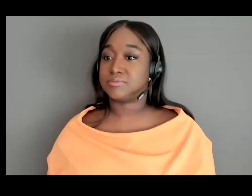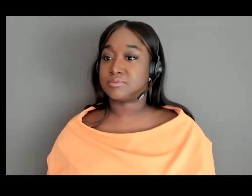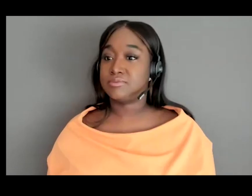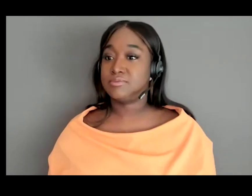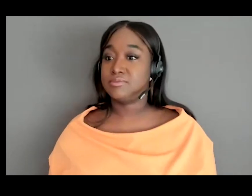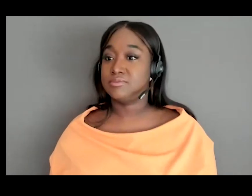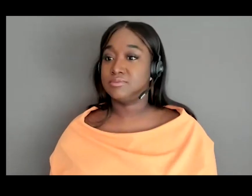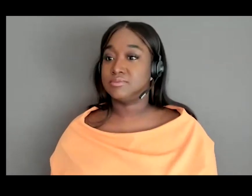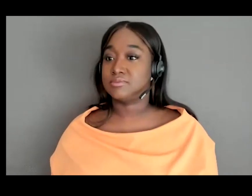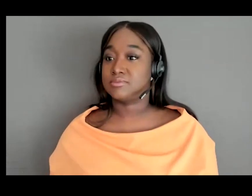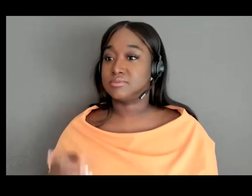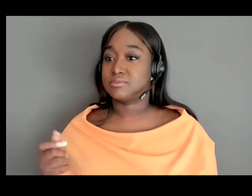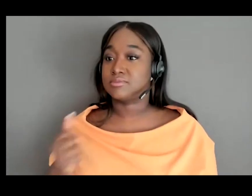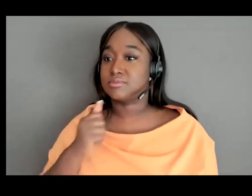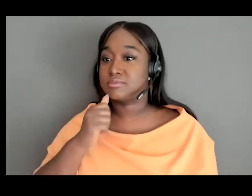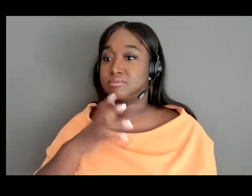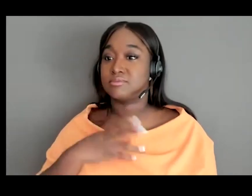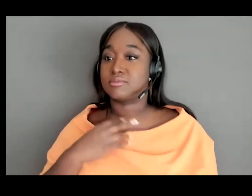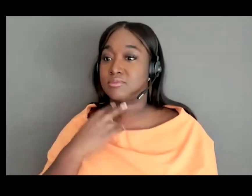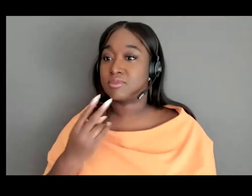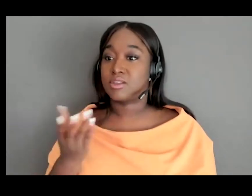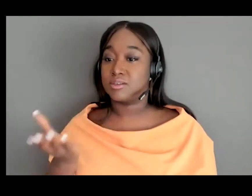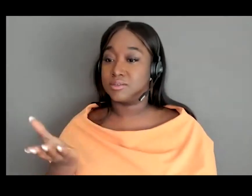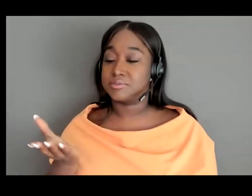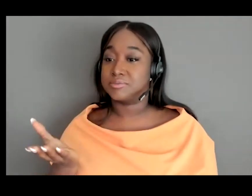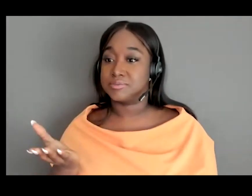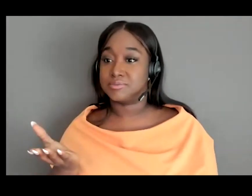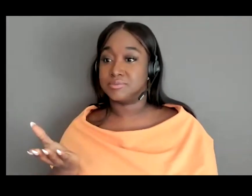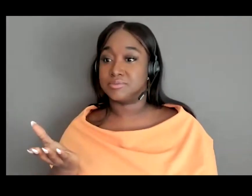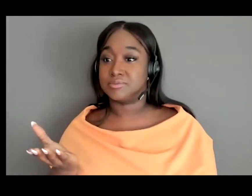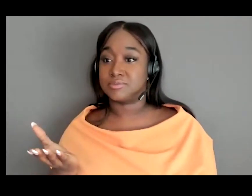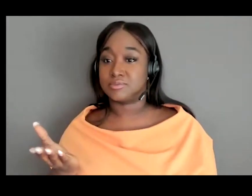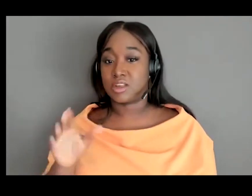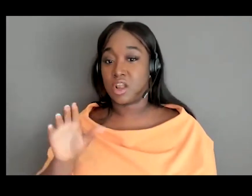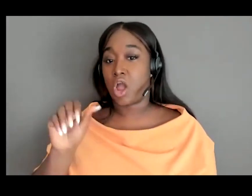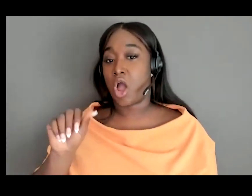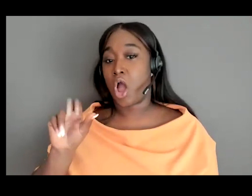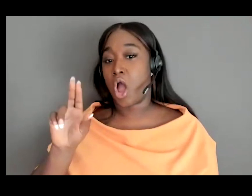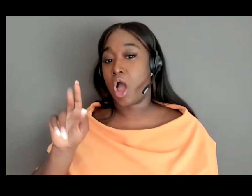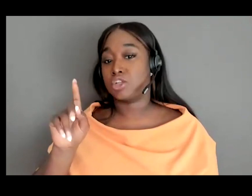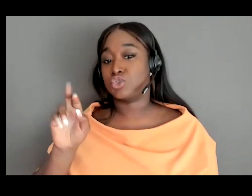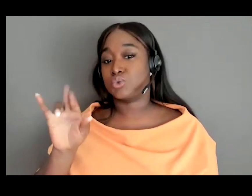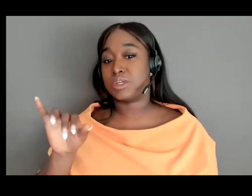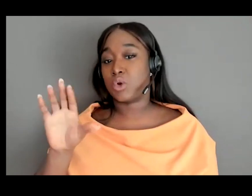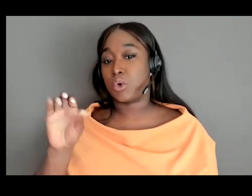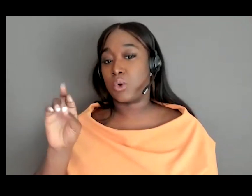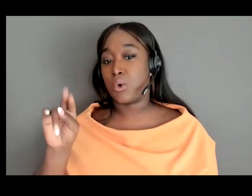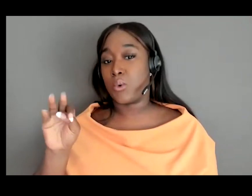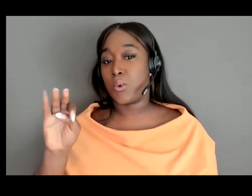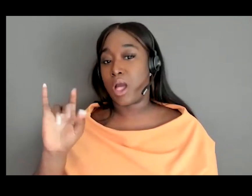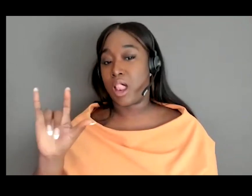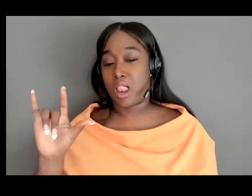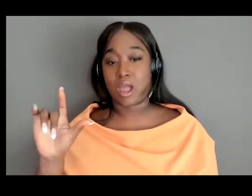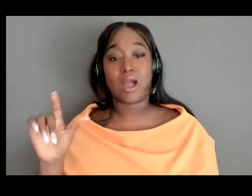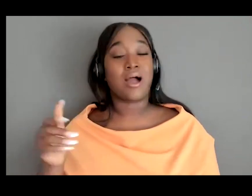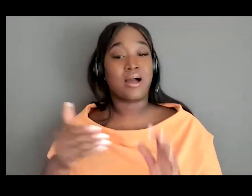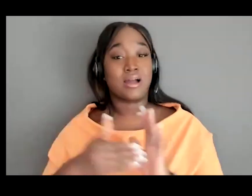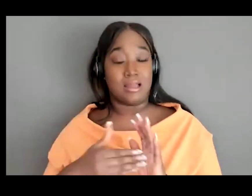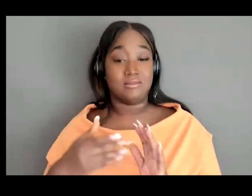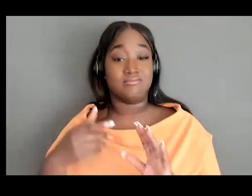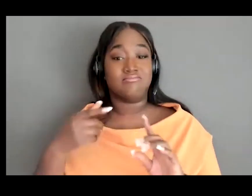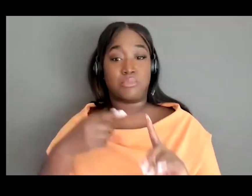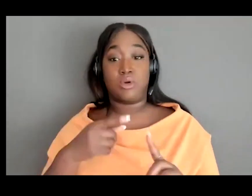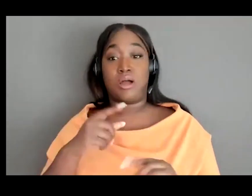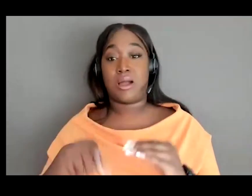Yes. I, Oh, sorry. Go ahead. so I'm Doreen Cornwell again. I think the